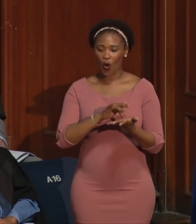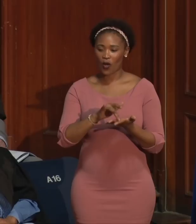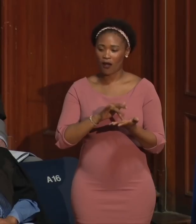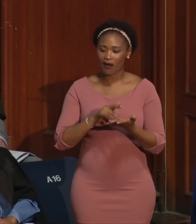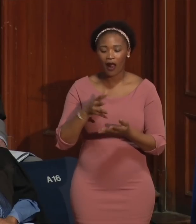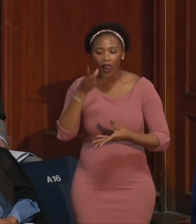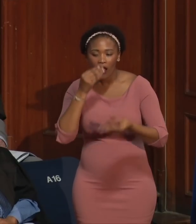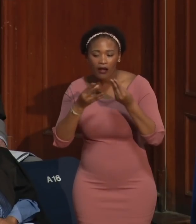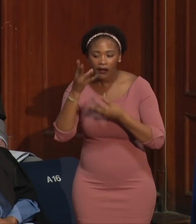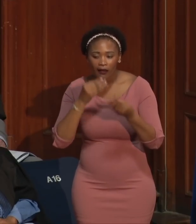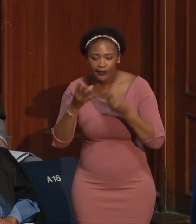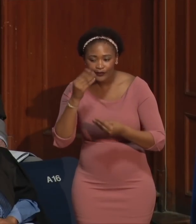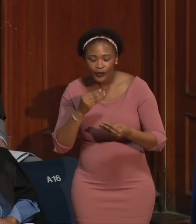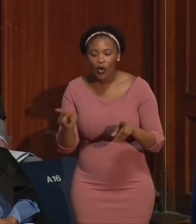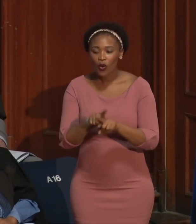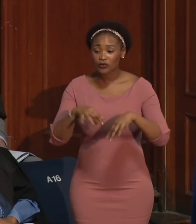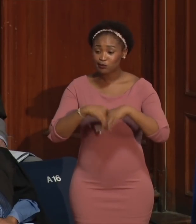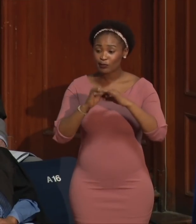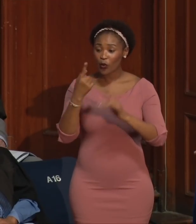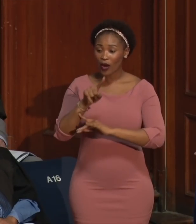firm Nisela Capital.